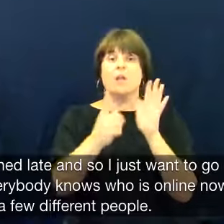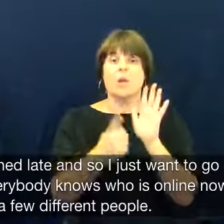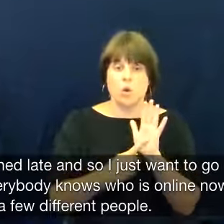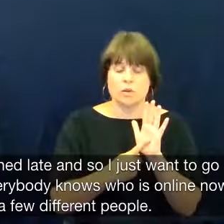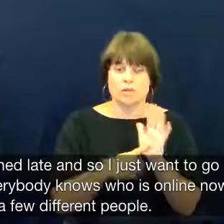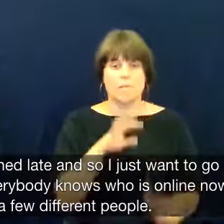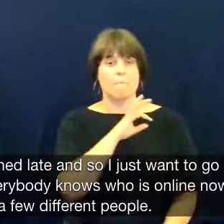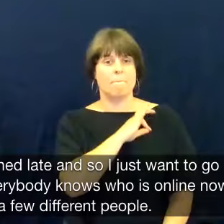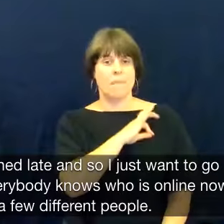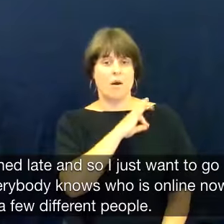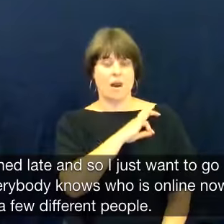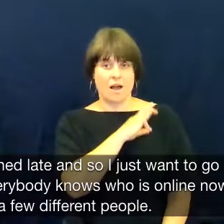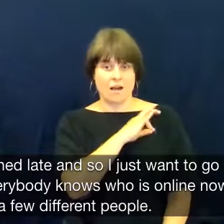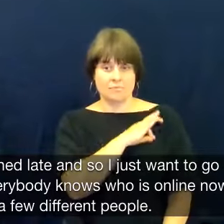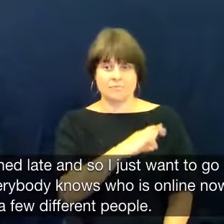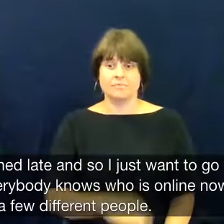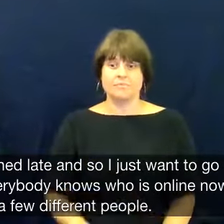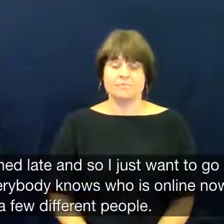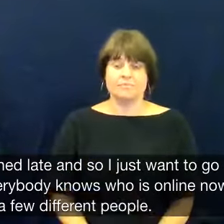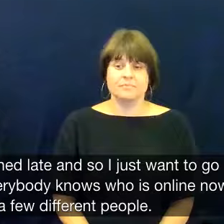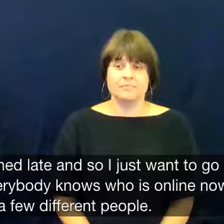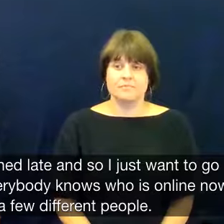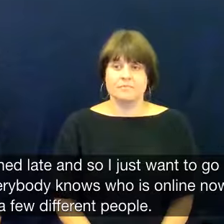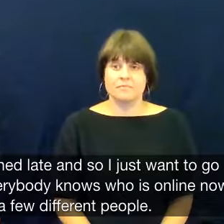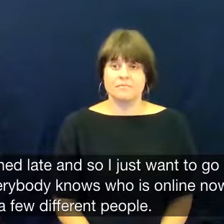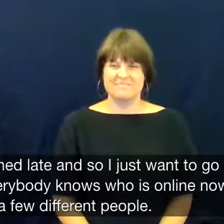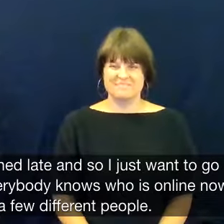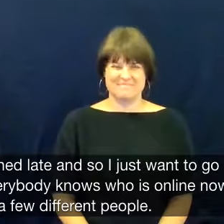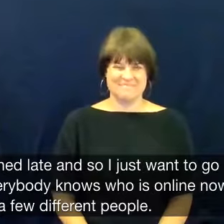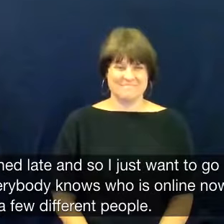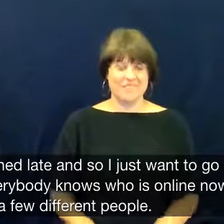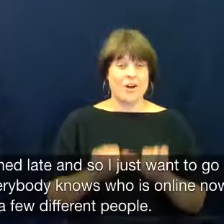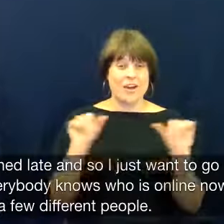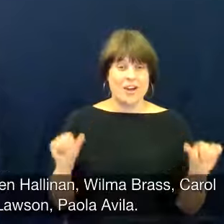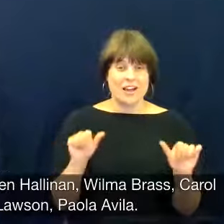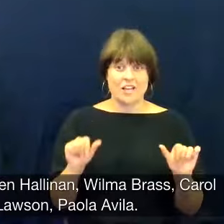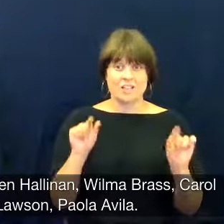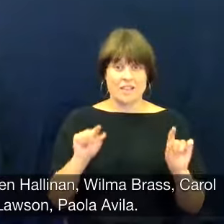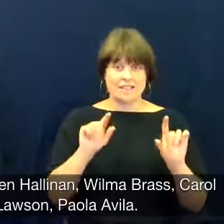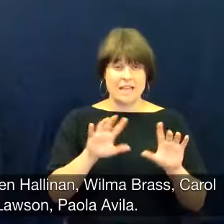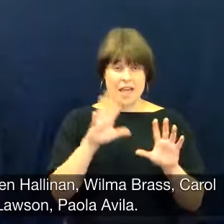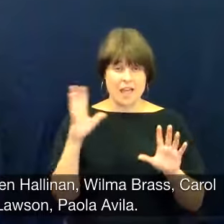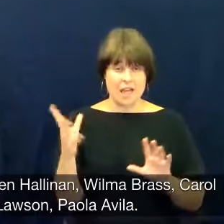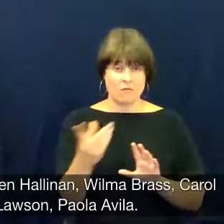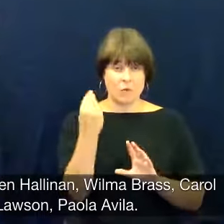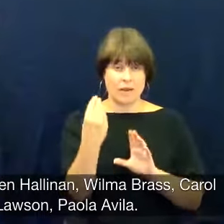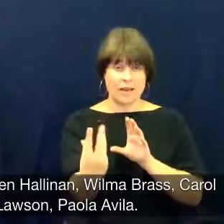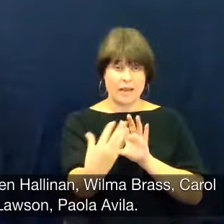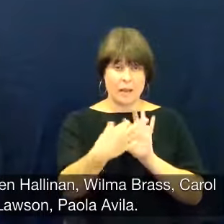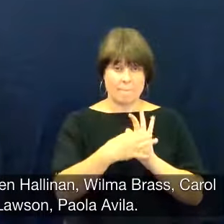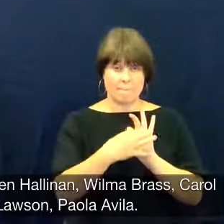Lawson, Paula. Paola Avila. That's all I can see. Okay, so that's everybody that's